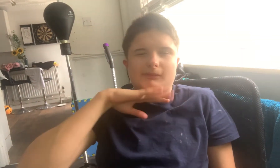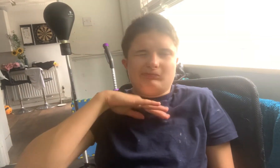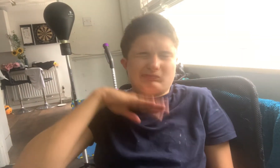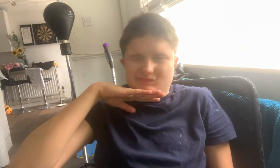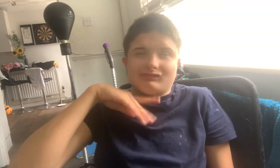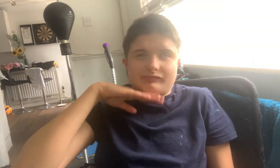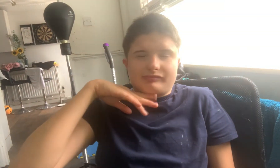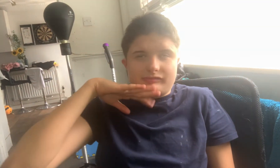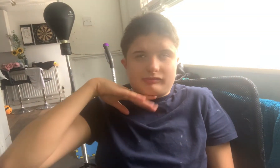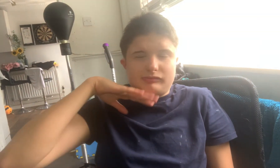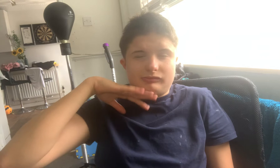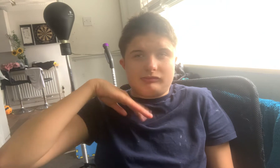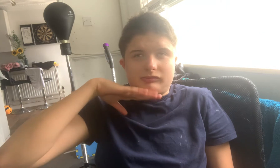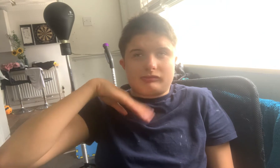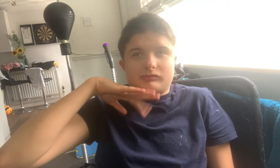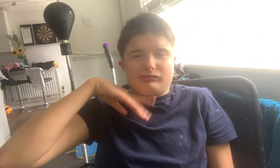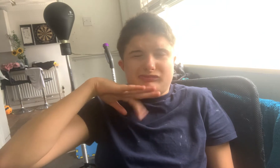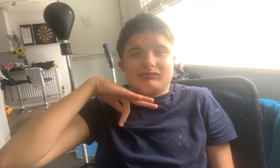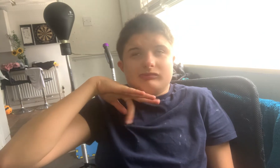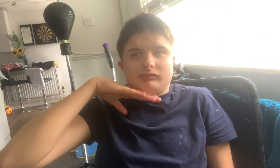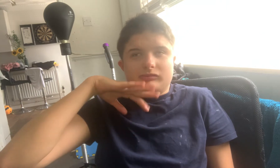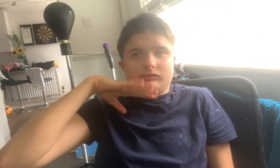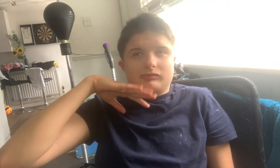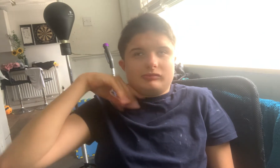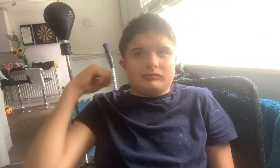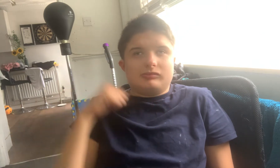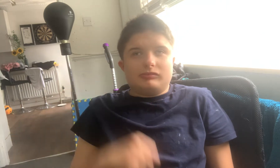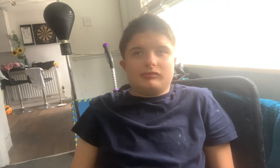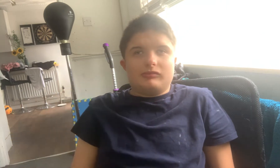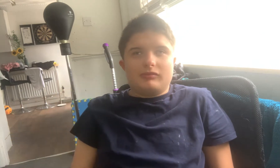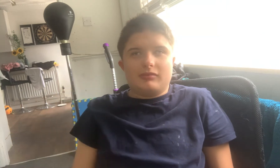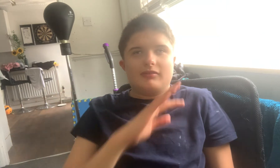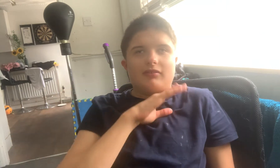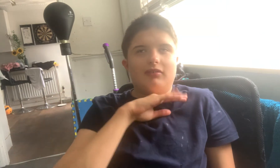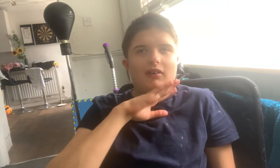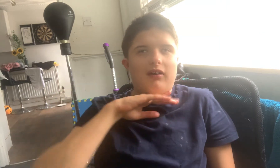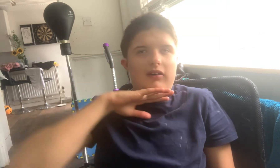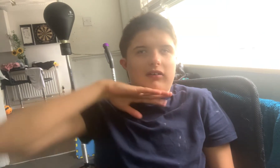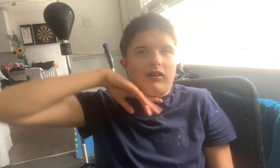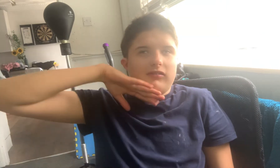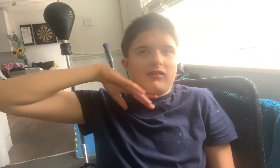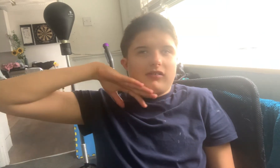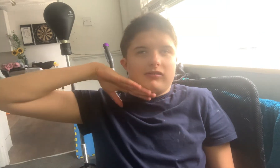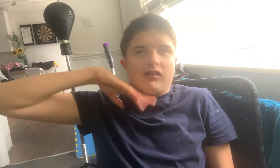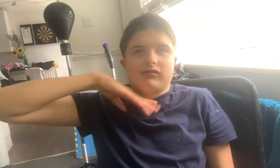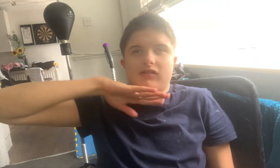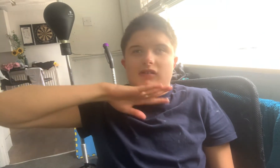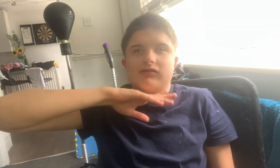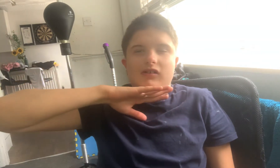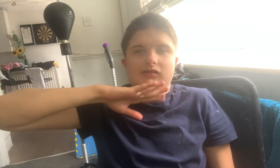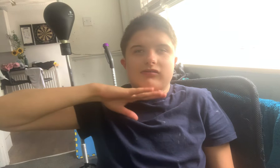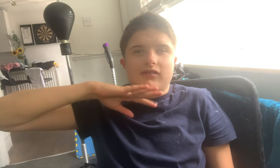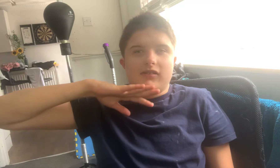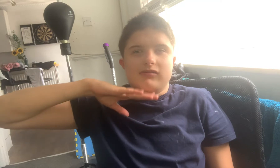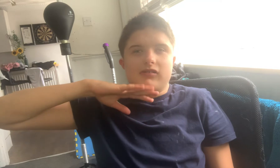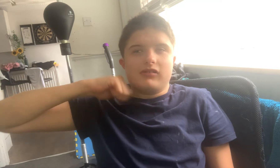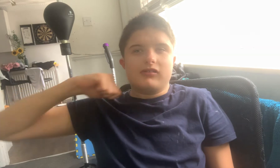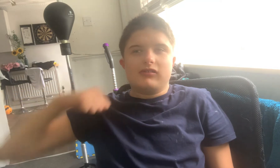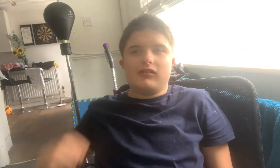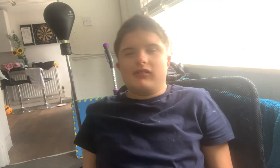Paris, because like all Curry's experts, Rita here leaves no question unanswered. So she knows when she says, yes, it's very good. The touchscreen makes everything